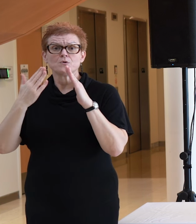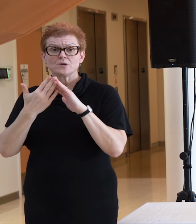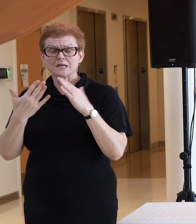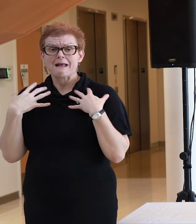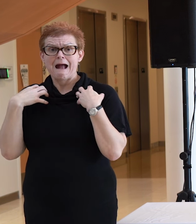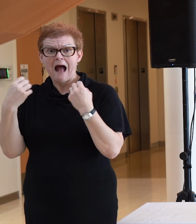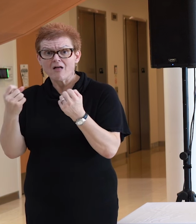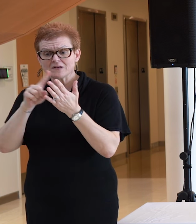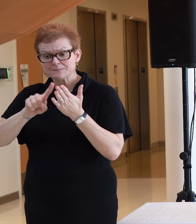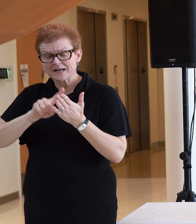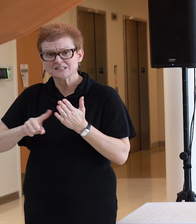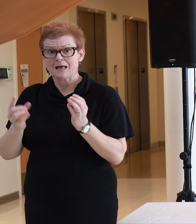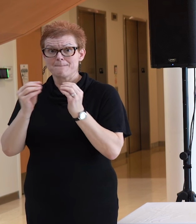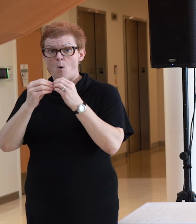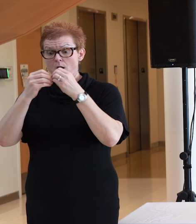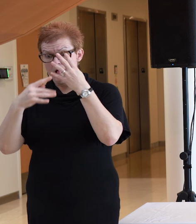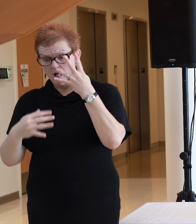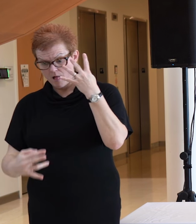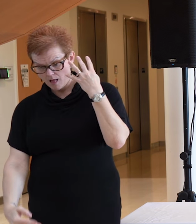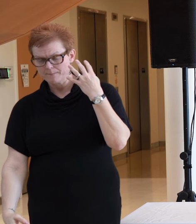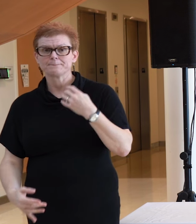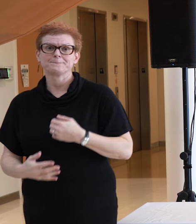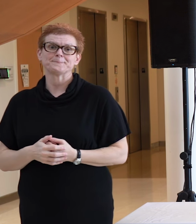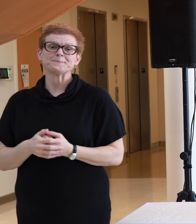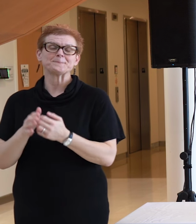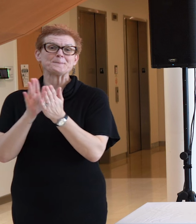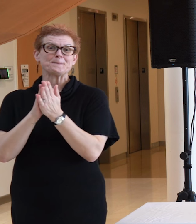more. Yes.